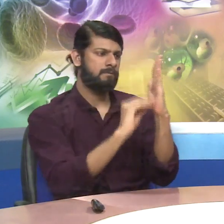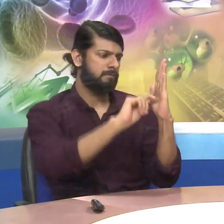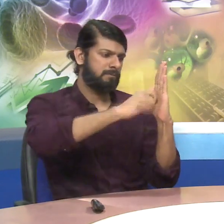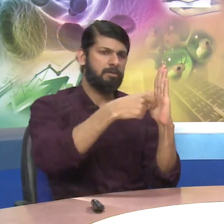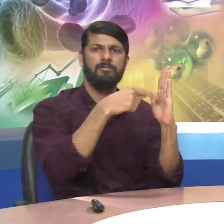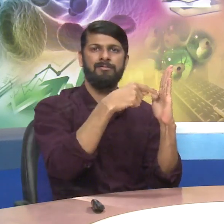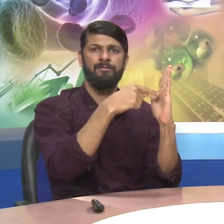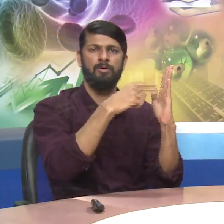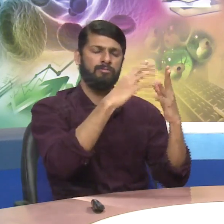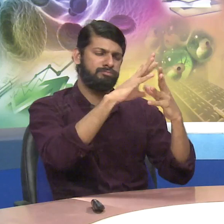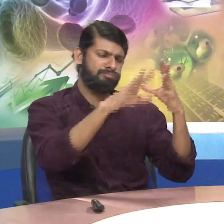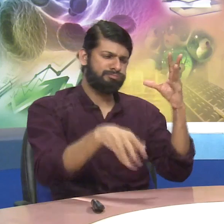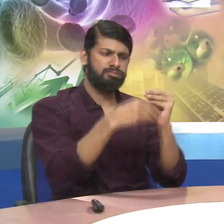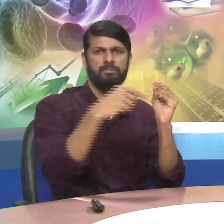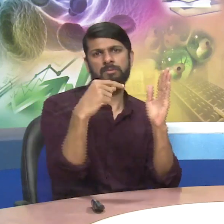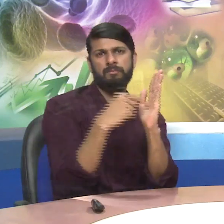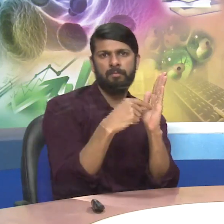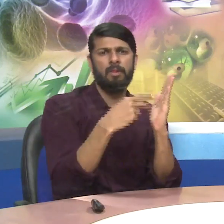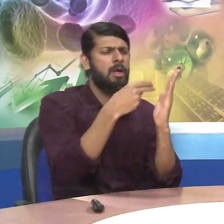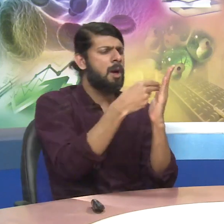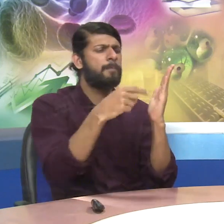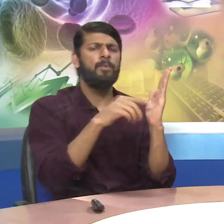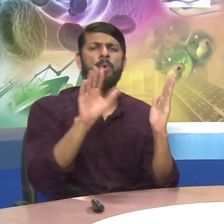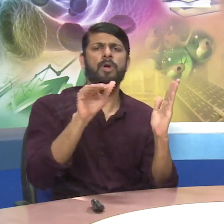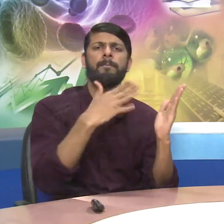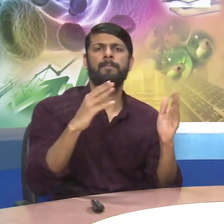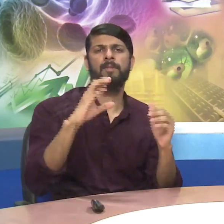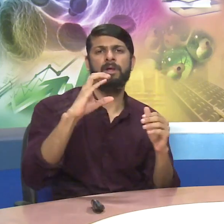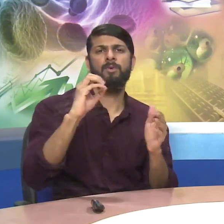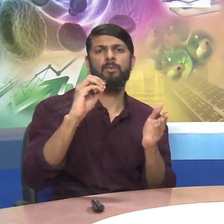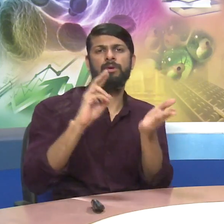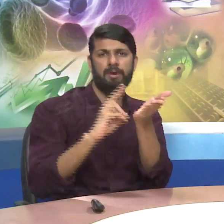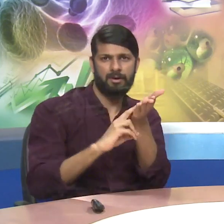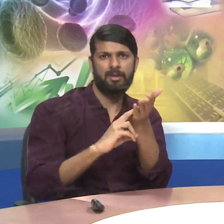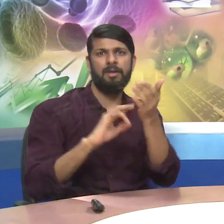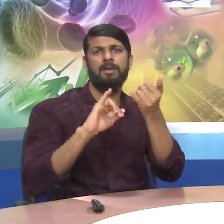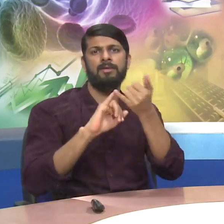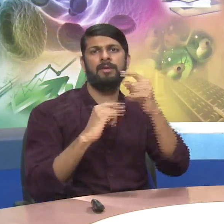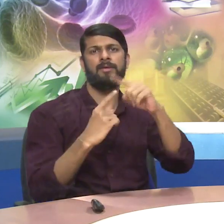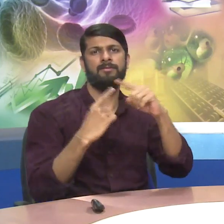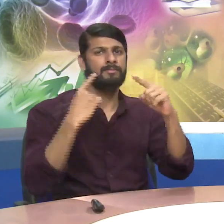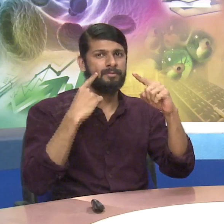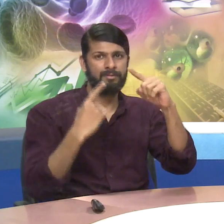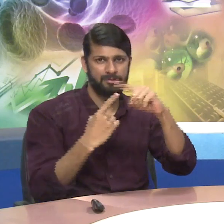and the relationship between the citizens and the government. This is called